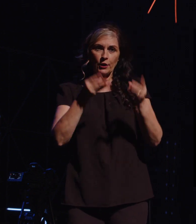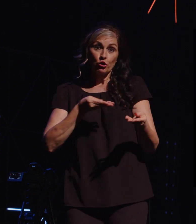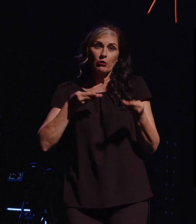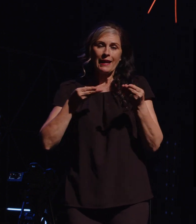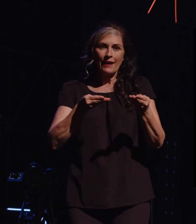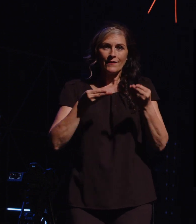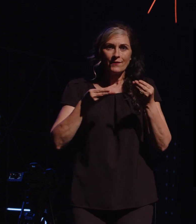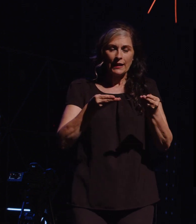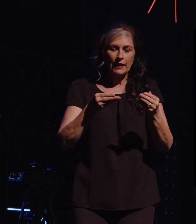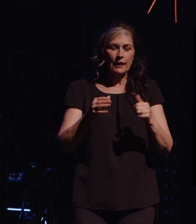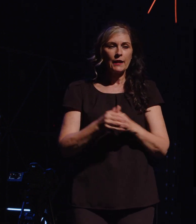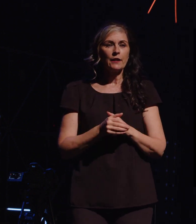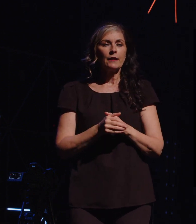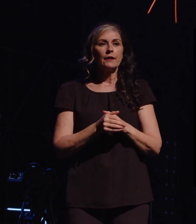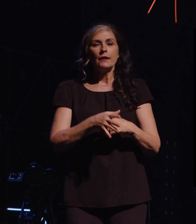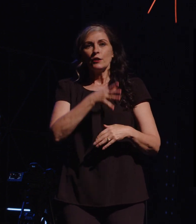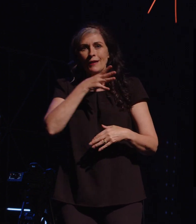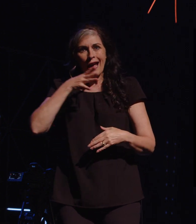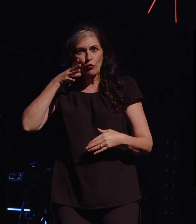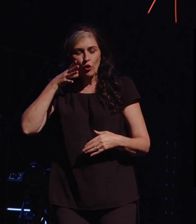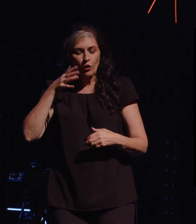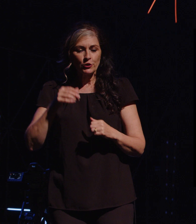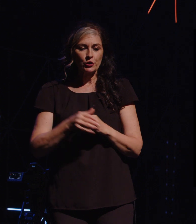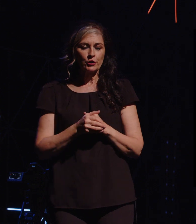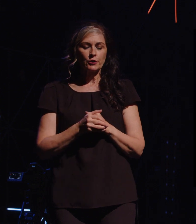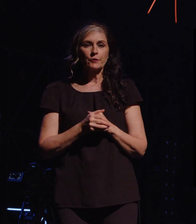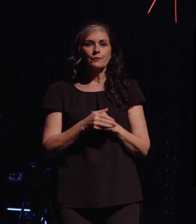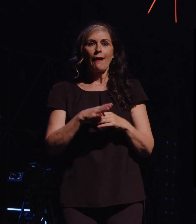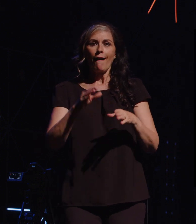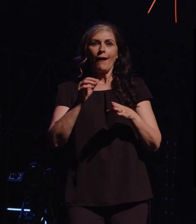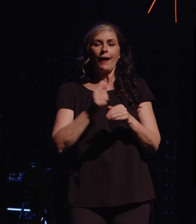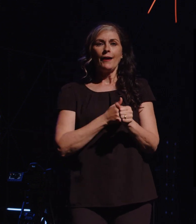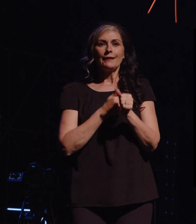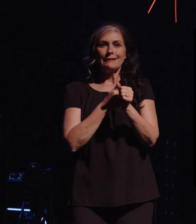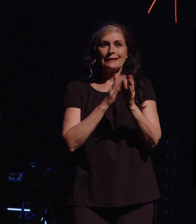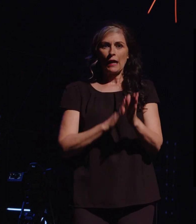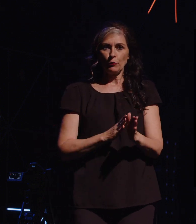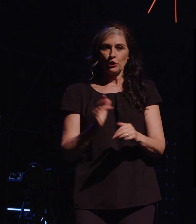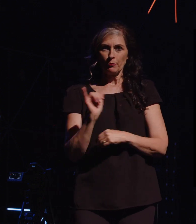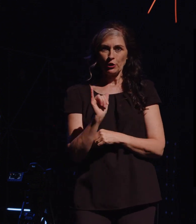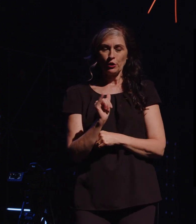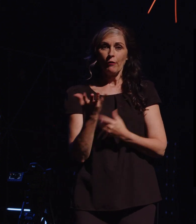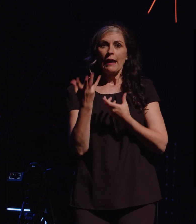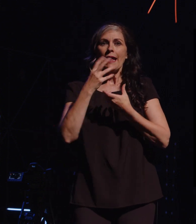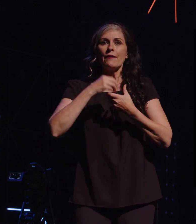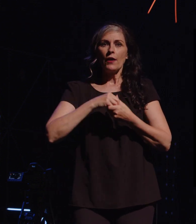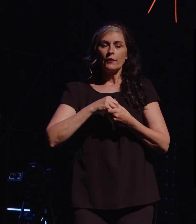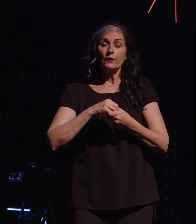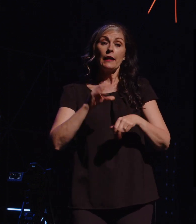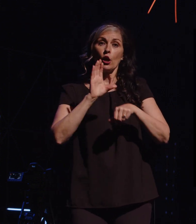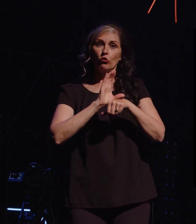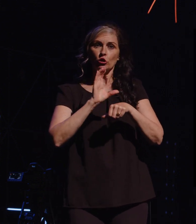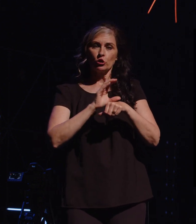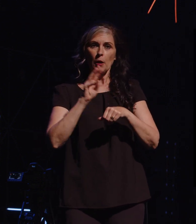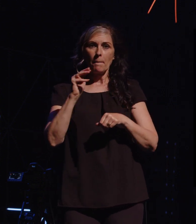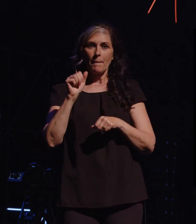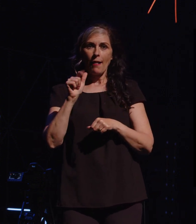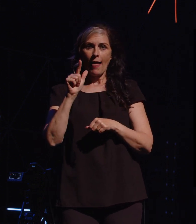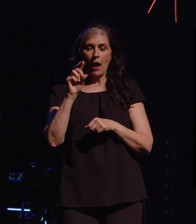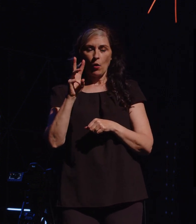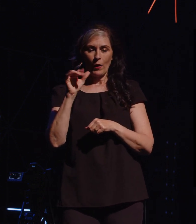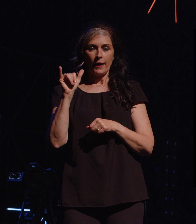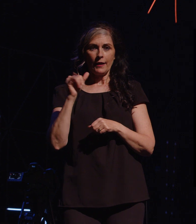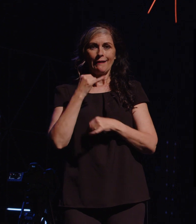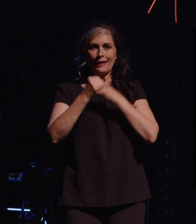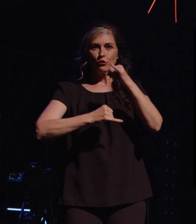feeding, in agriculture, and in discipleship. I'm also very involved in our church in Malawi, International